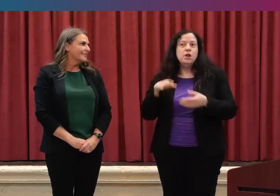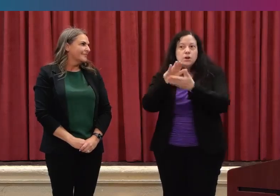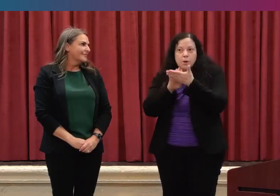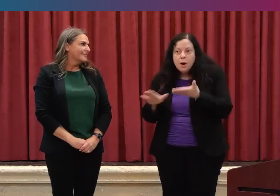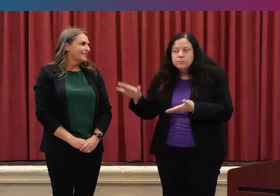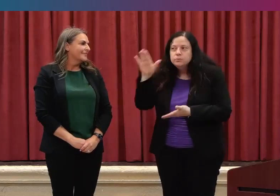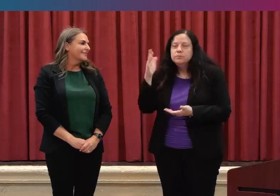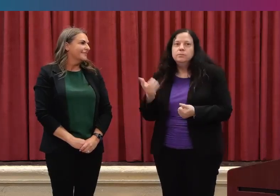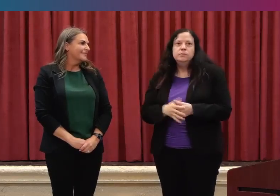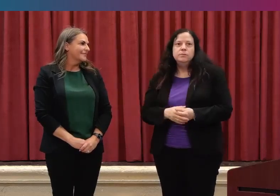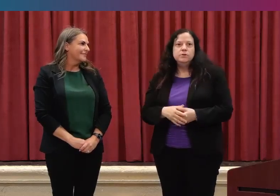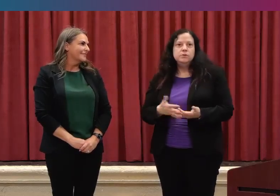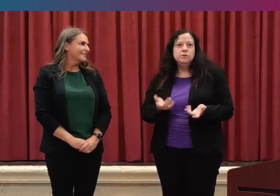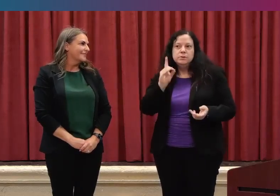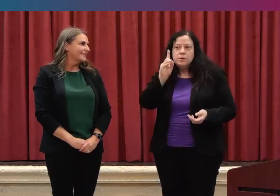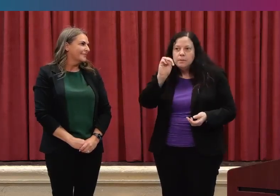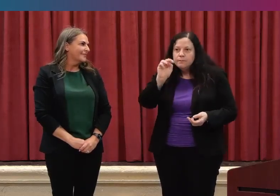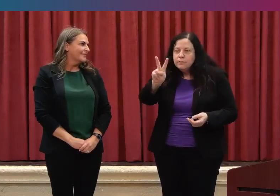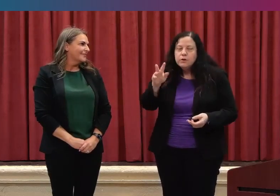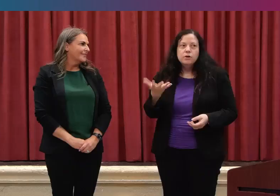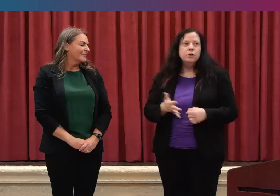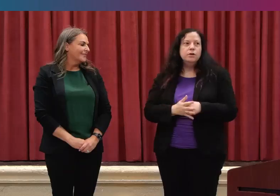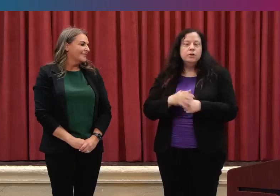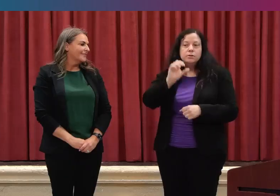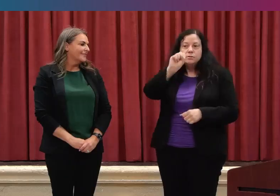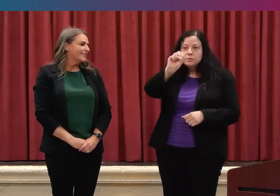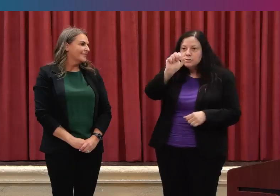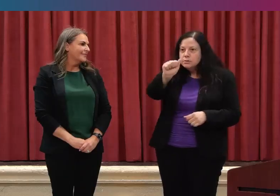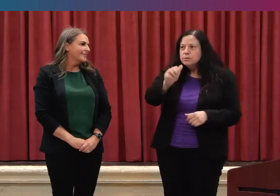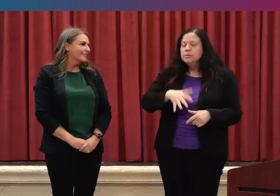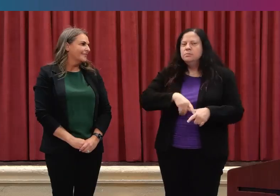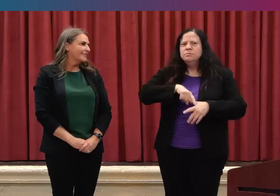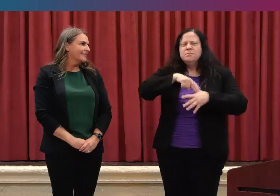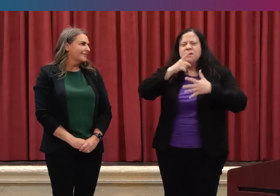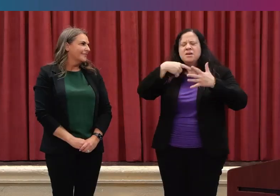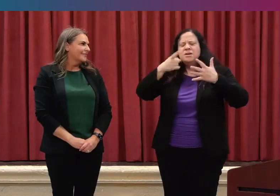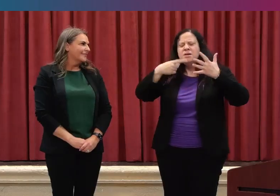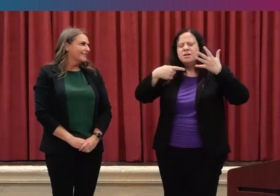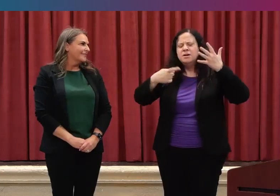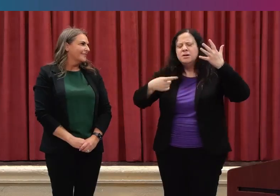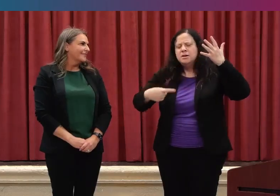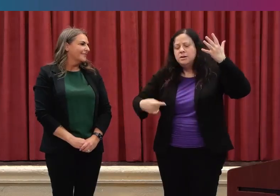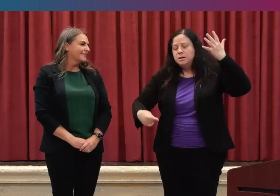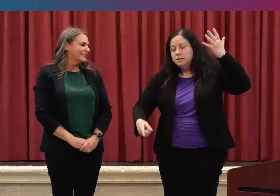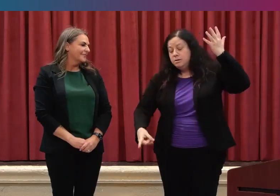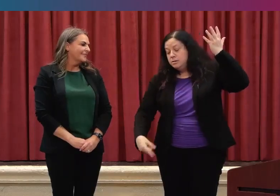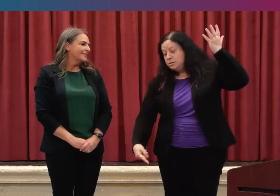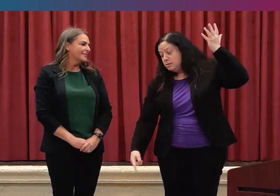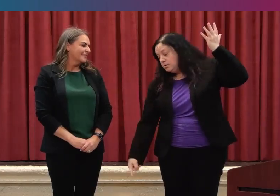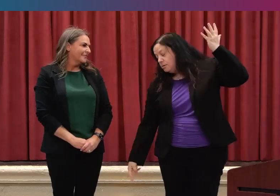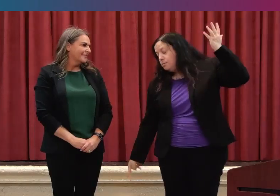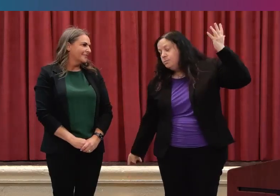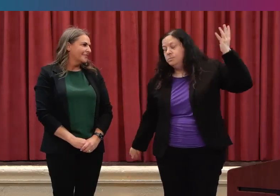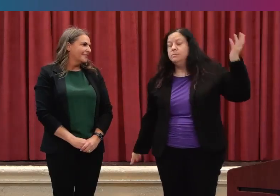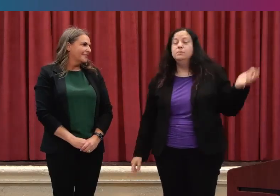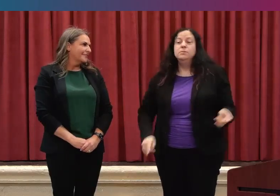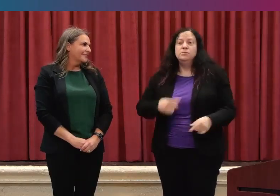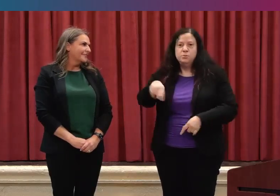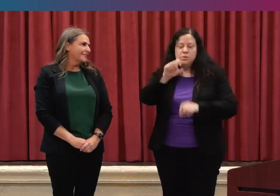lawyer's office, a university or a college, DMV, Social Security office, any of those things, et cetera, et